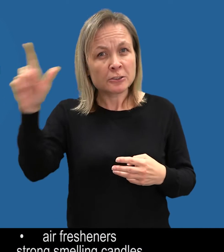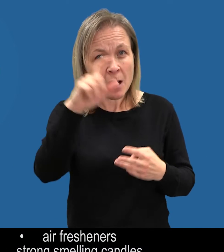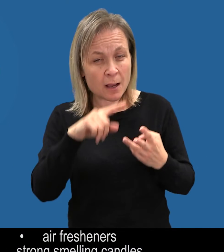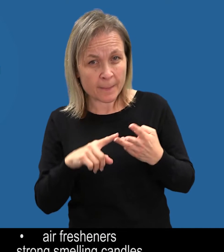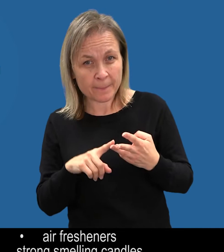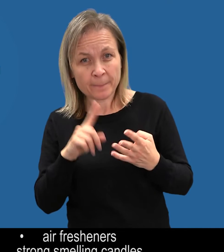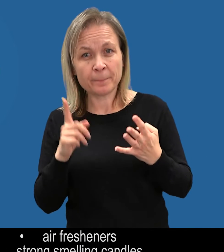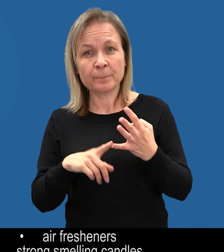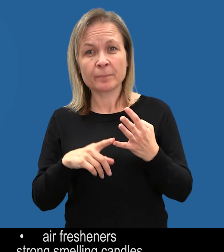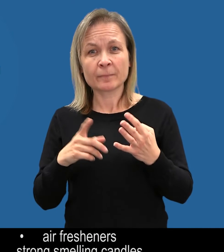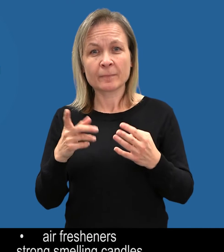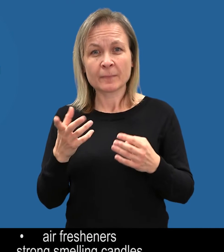air fresheners,